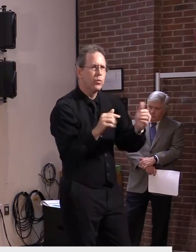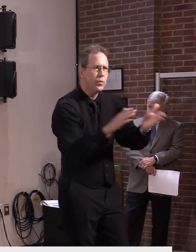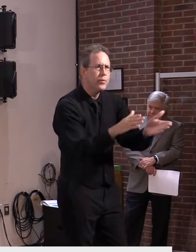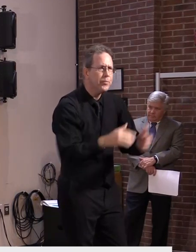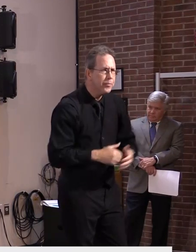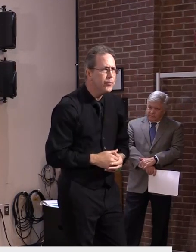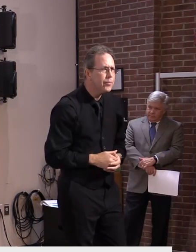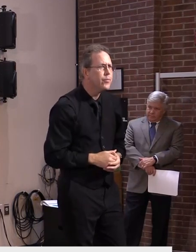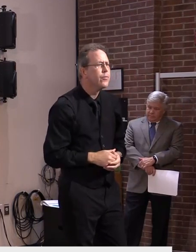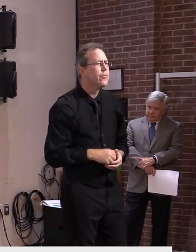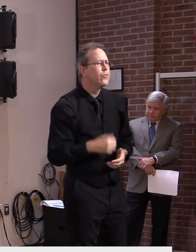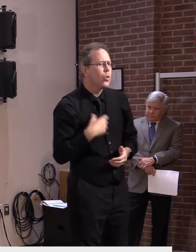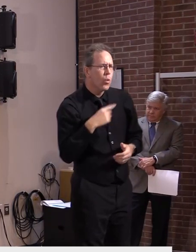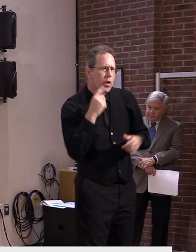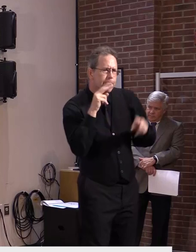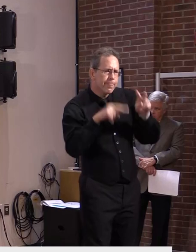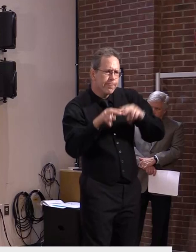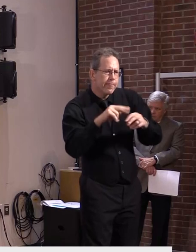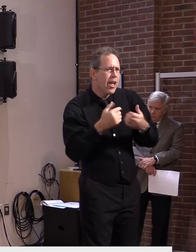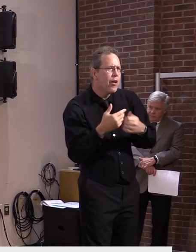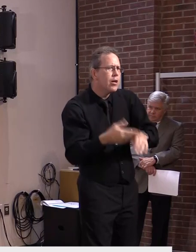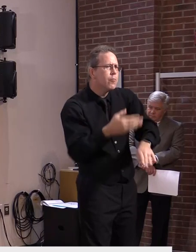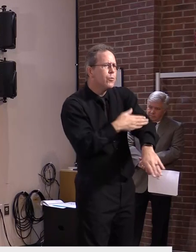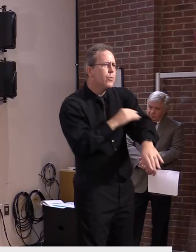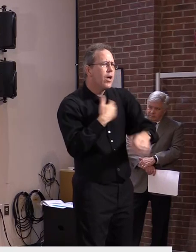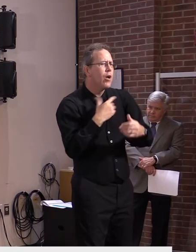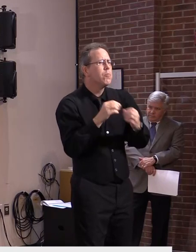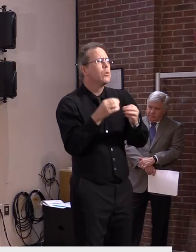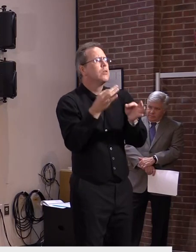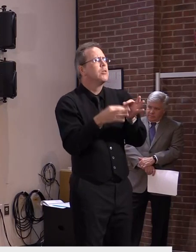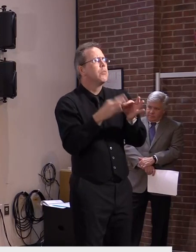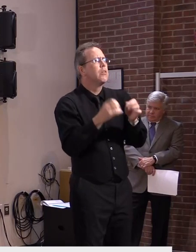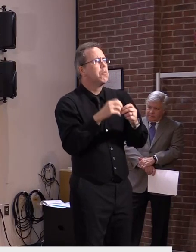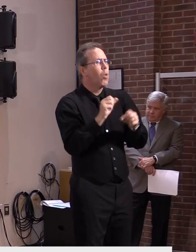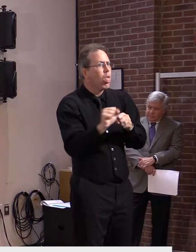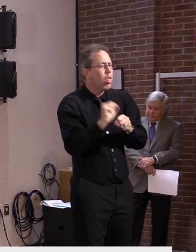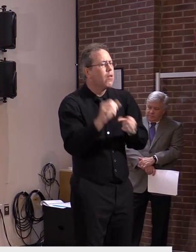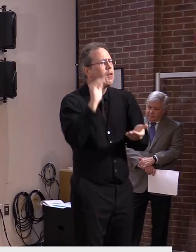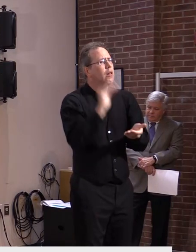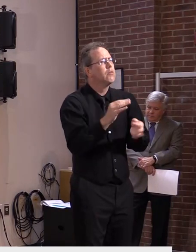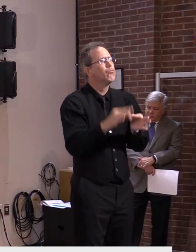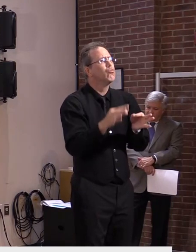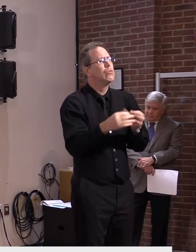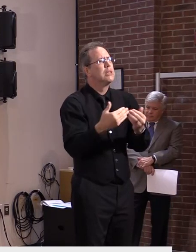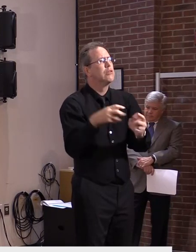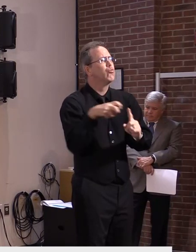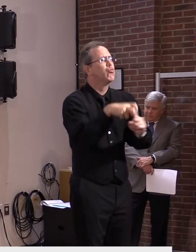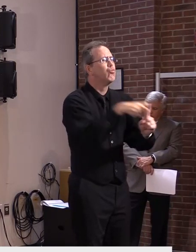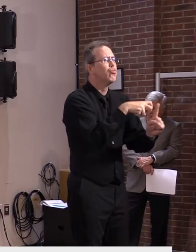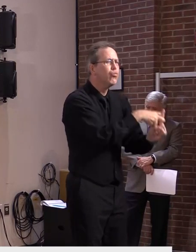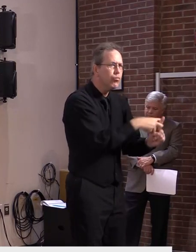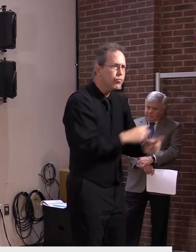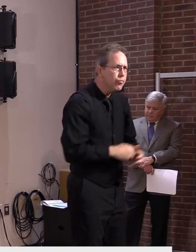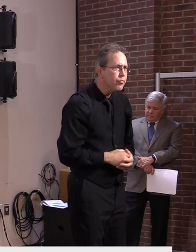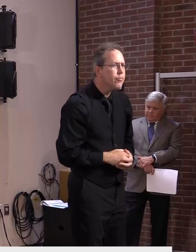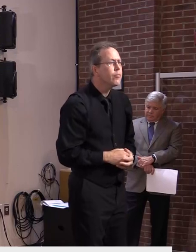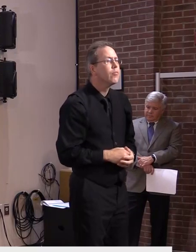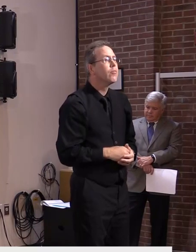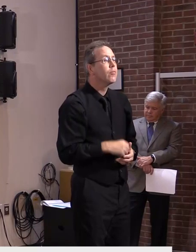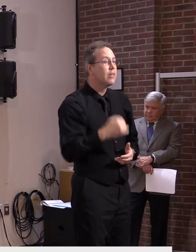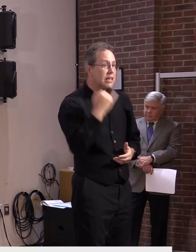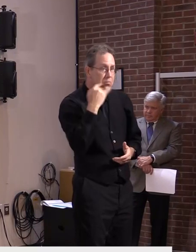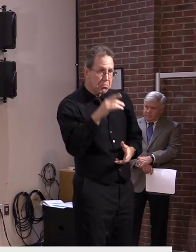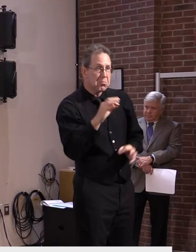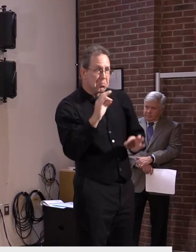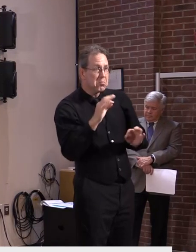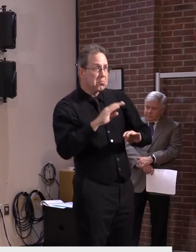students. Making contact tracing more manageable can create more capacity to implement Test to Stay. I'm